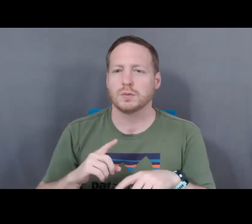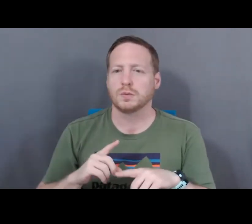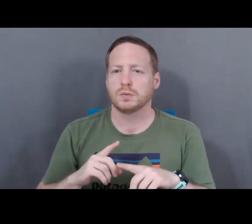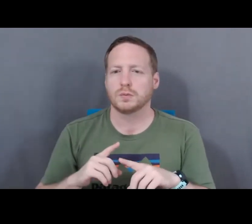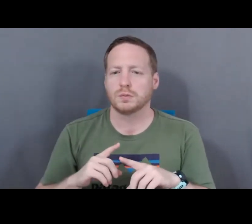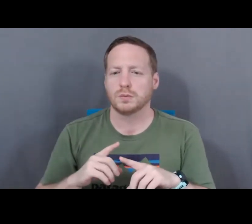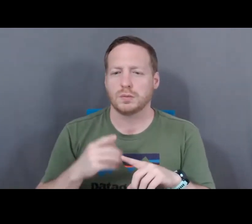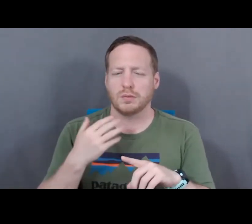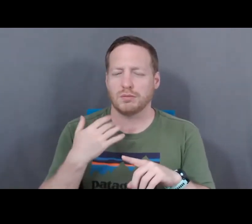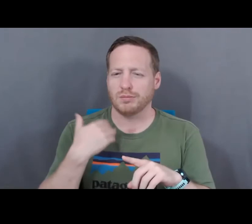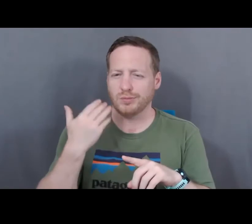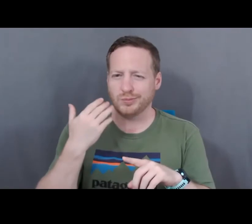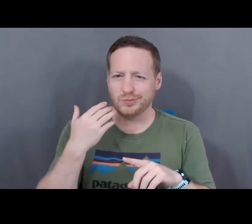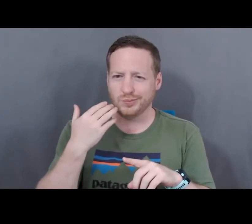Okay. So